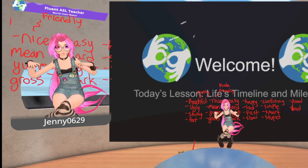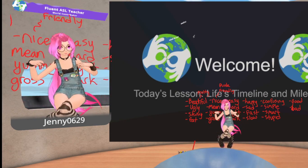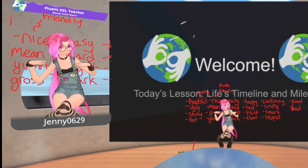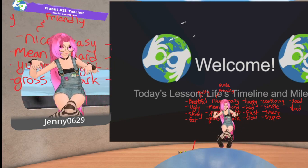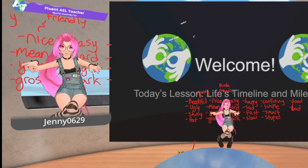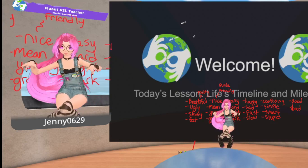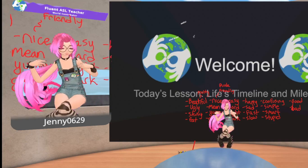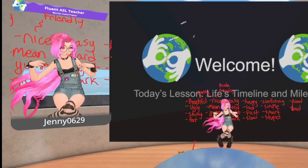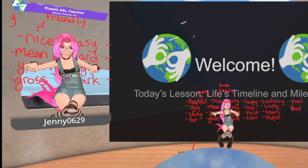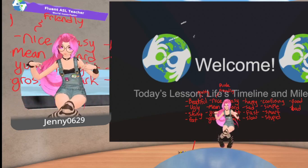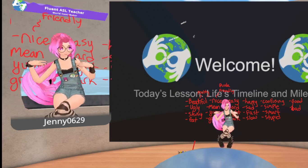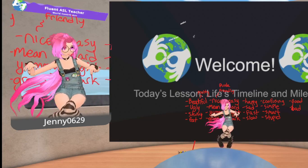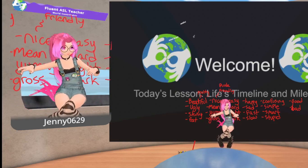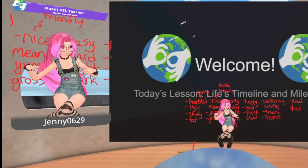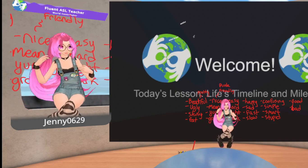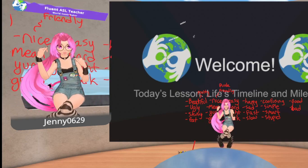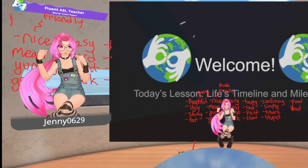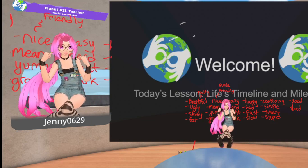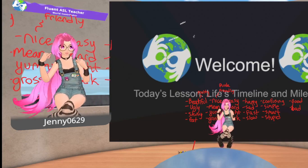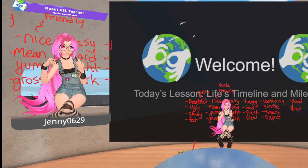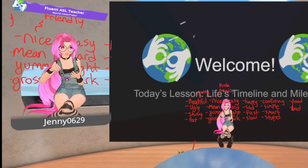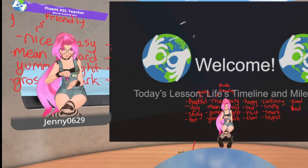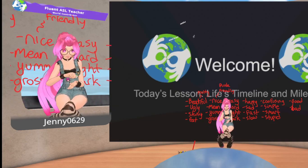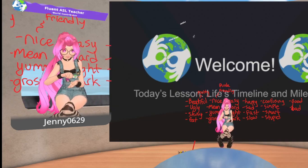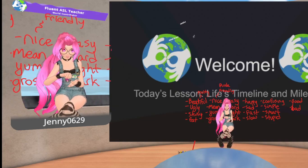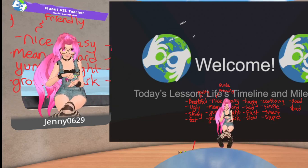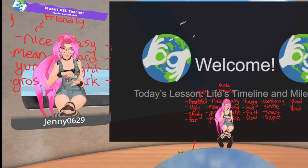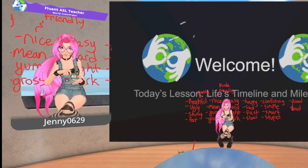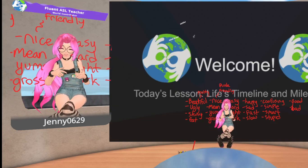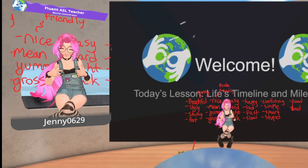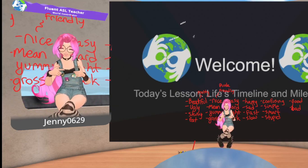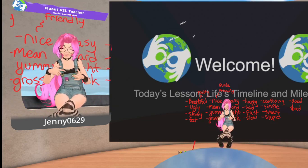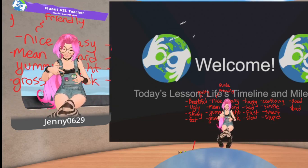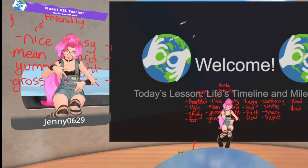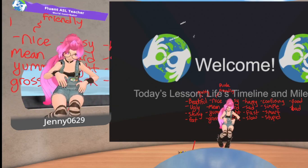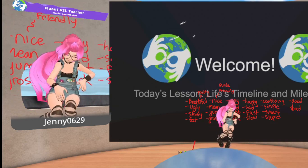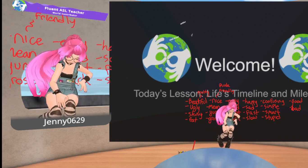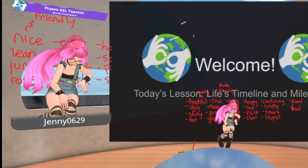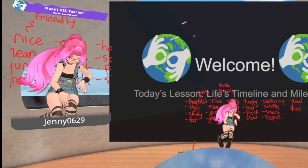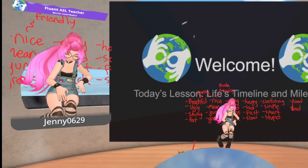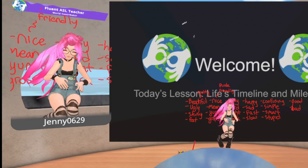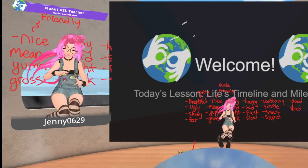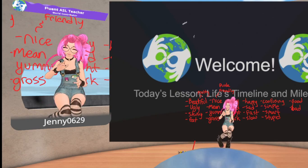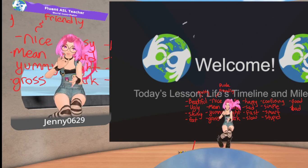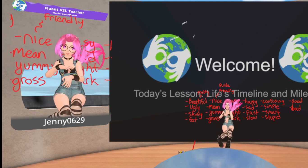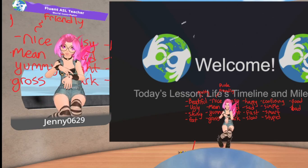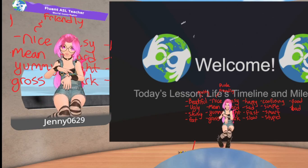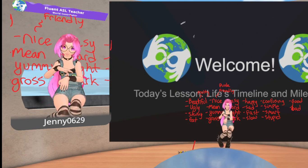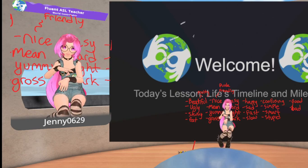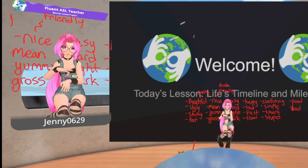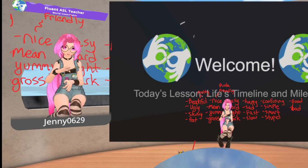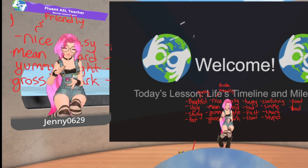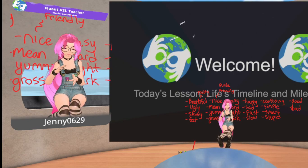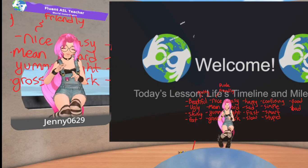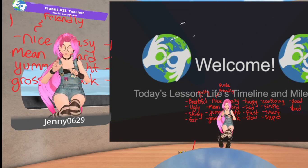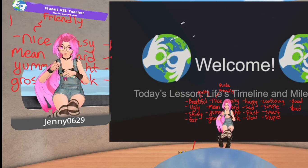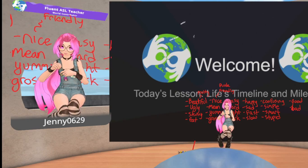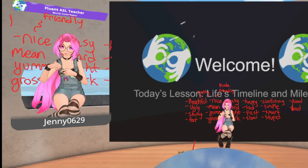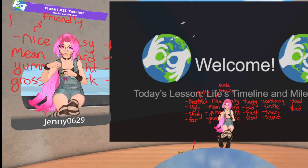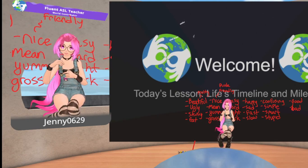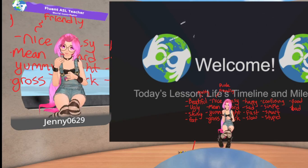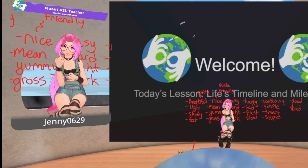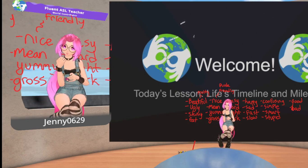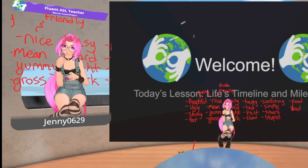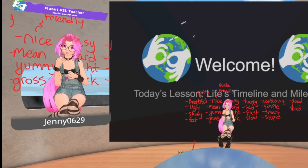Gross. Gross. I imagine this. Have you ever been washing the dishes and you reach down and you touch like a